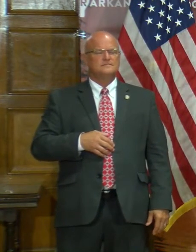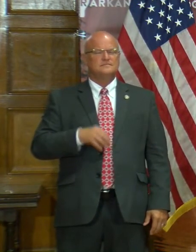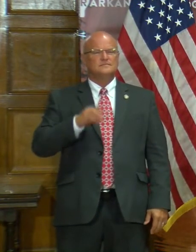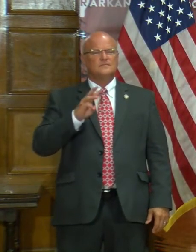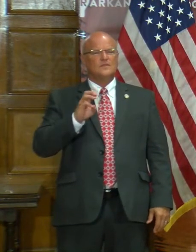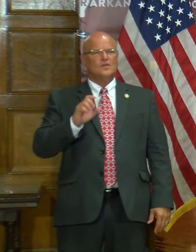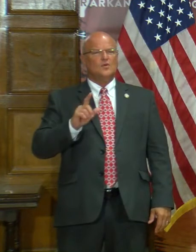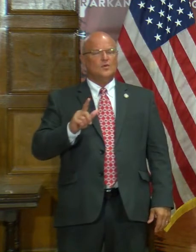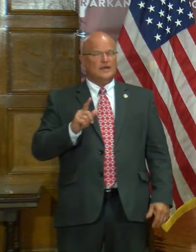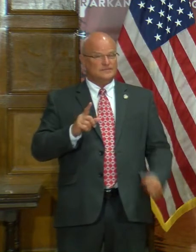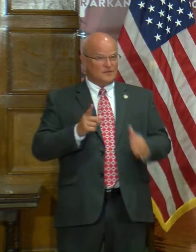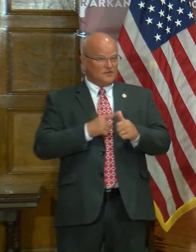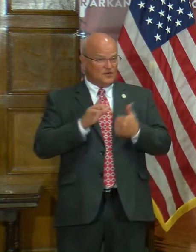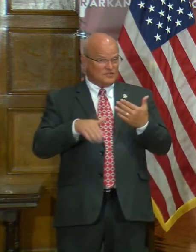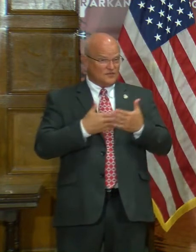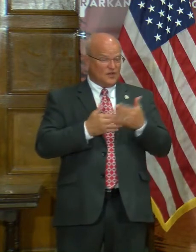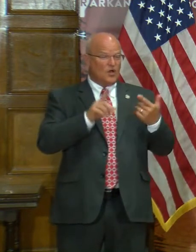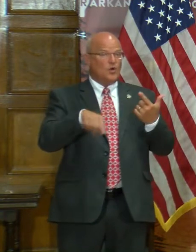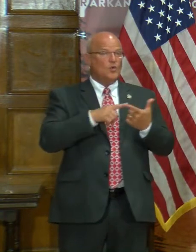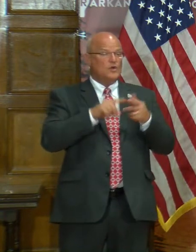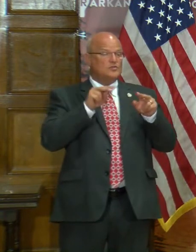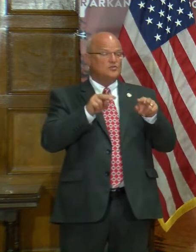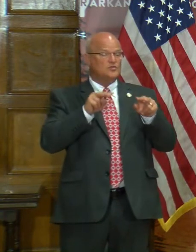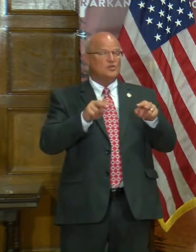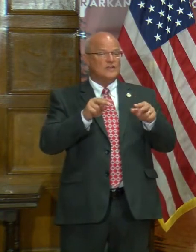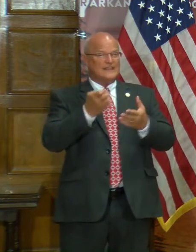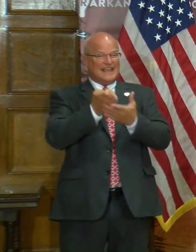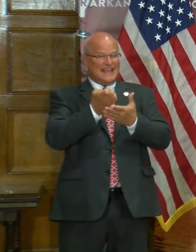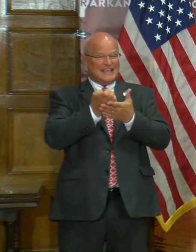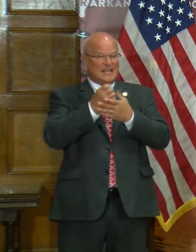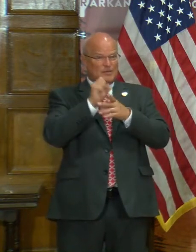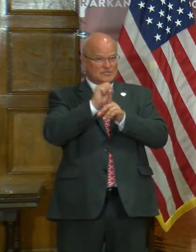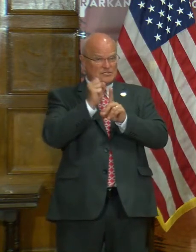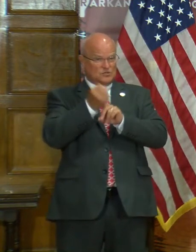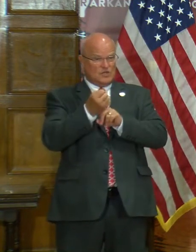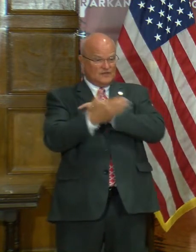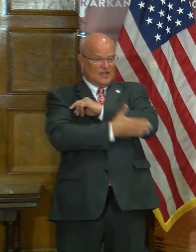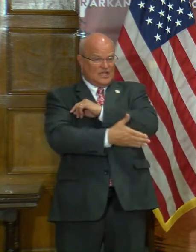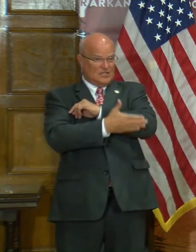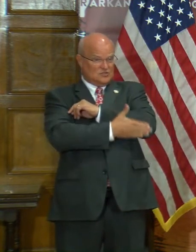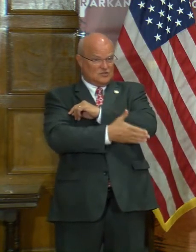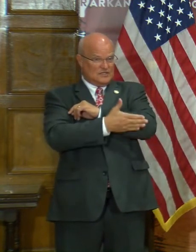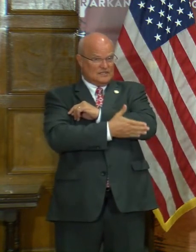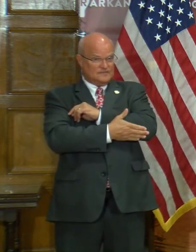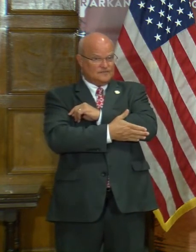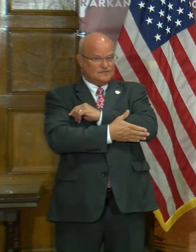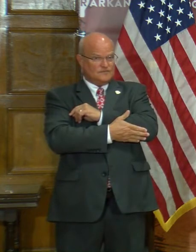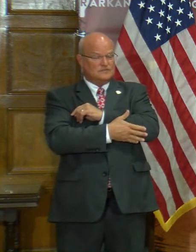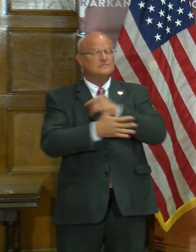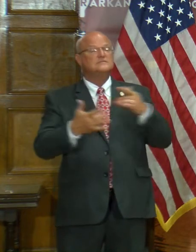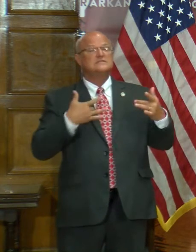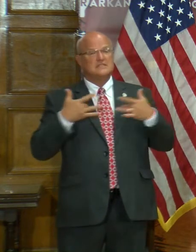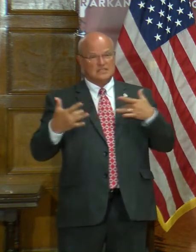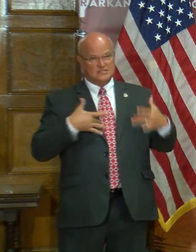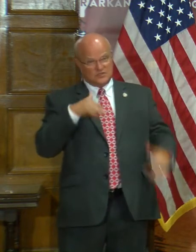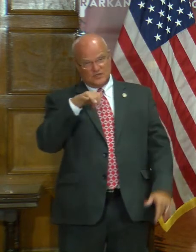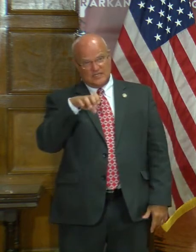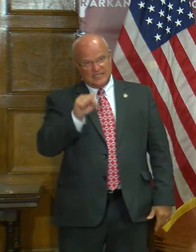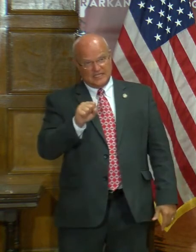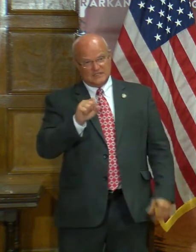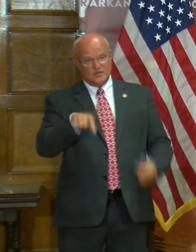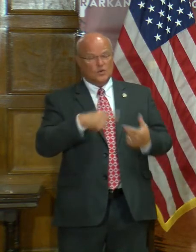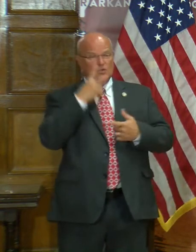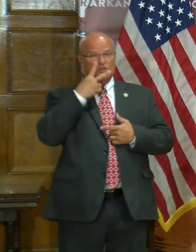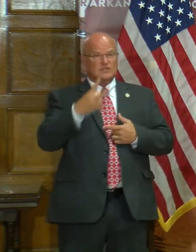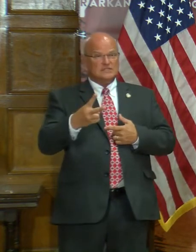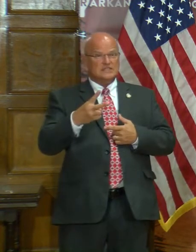Well, first of all, whenever you look at the economic situation of our country, it is a great concern. Whenever you see